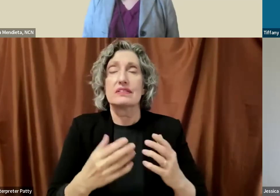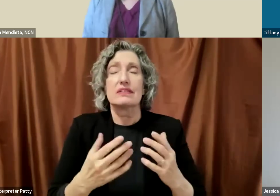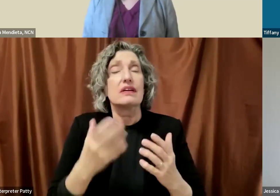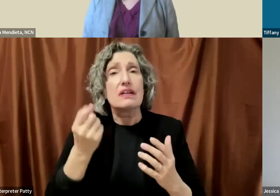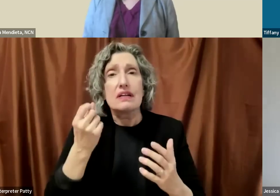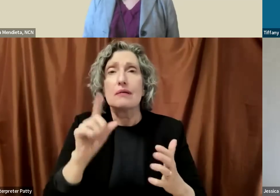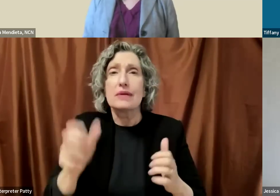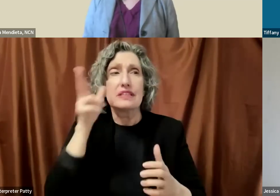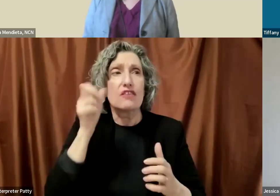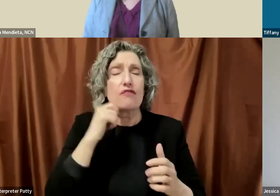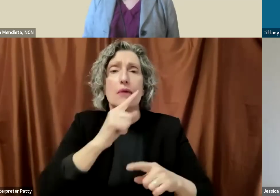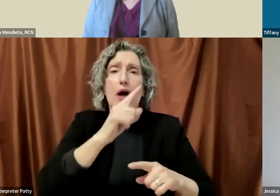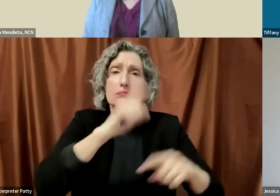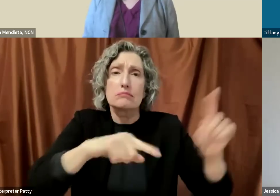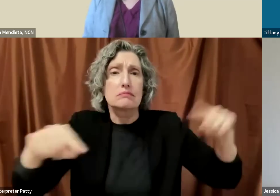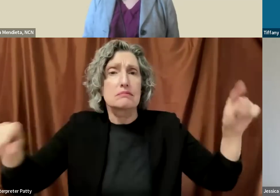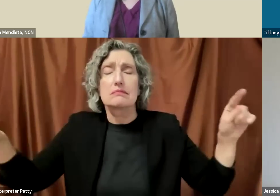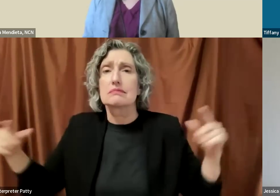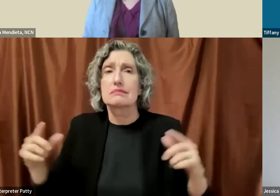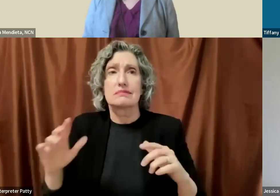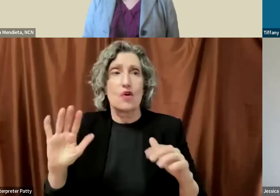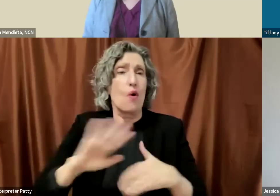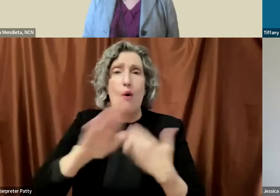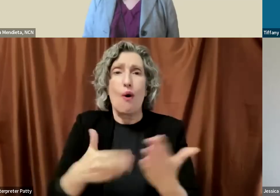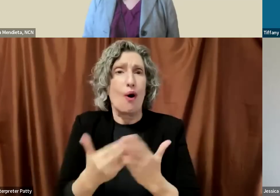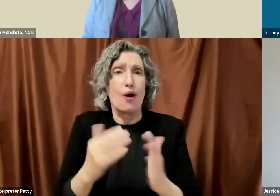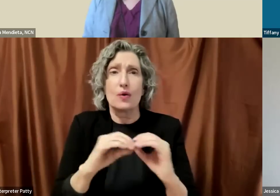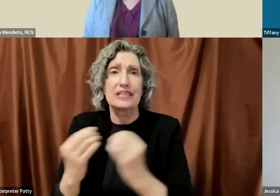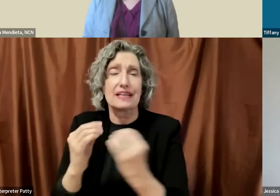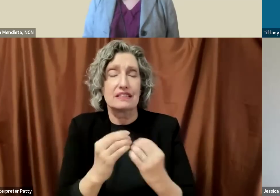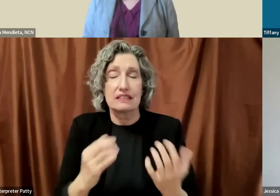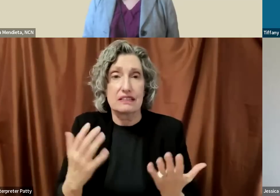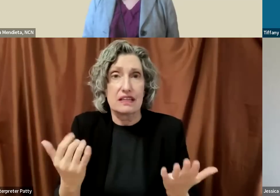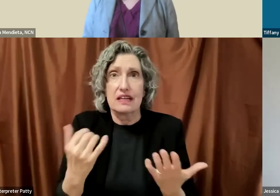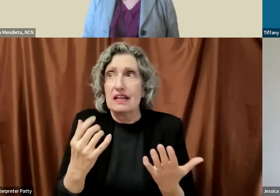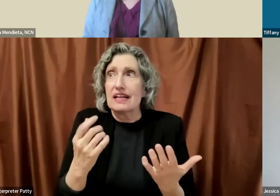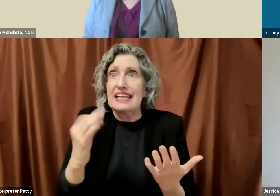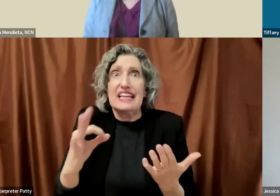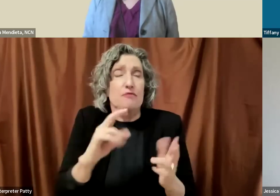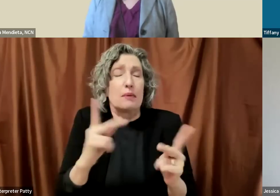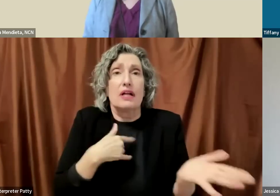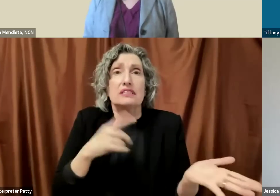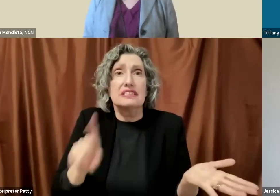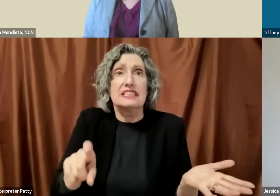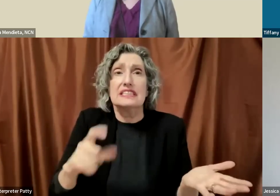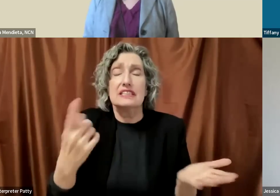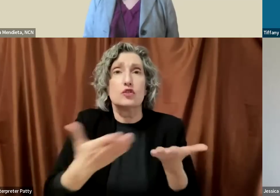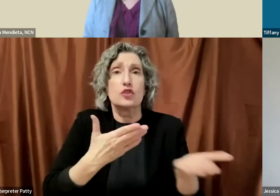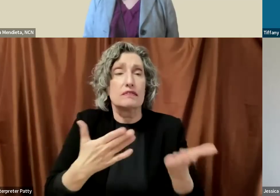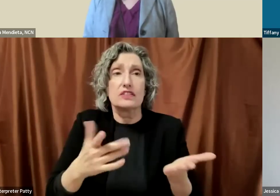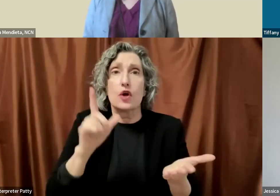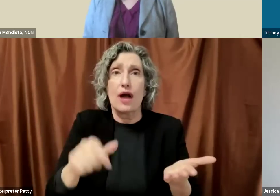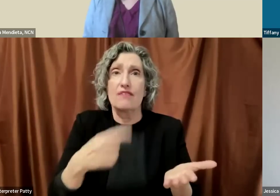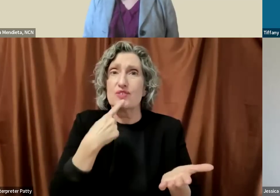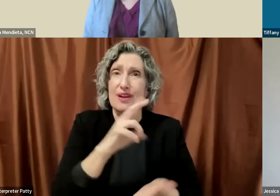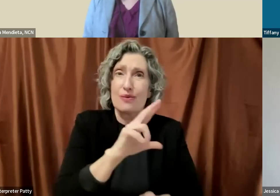the absolutely heartbreaking instances of potentially having to turn away people who are in desperate need of services across